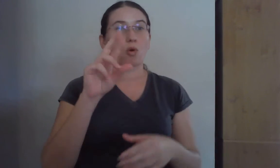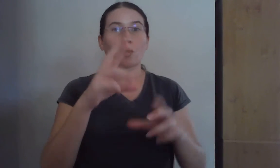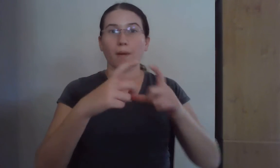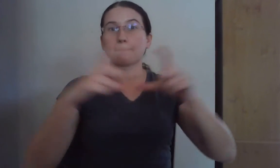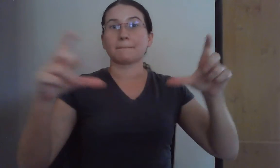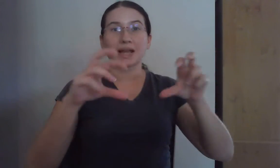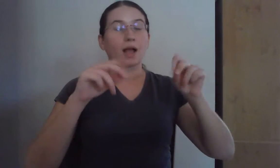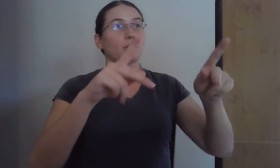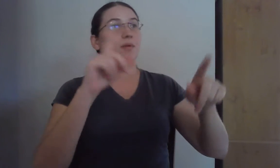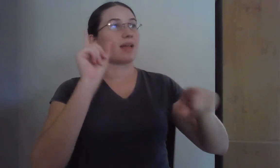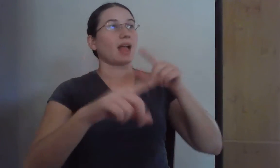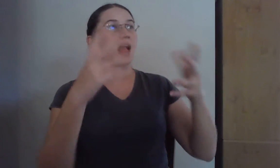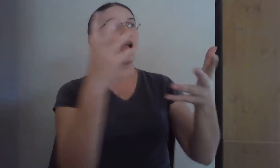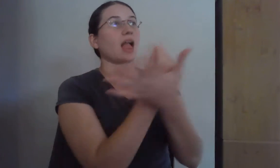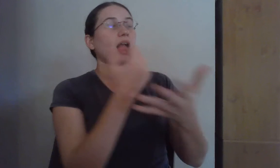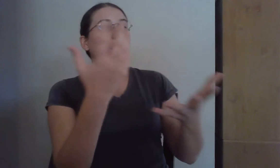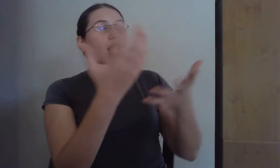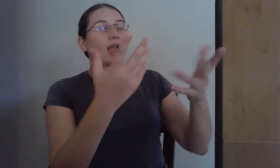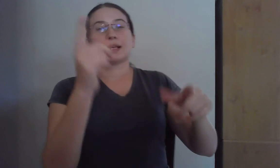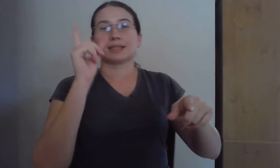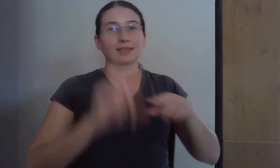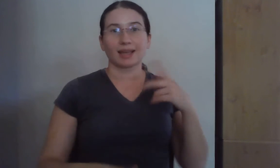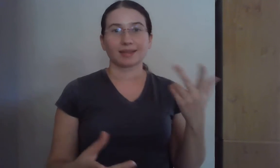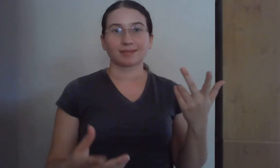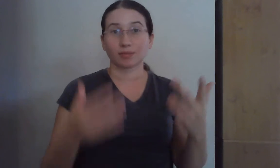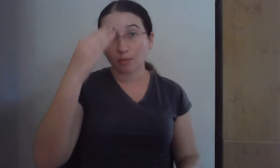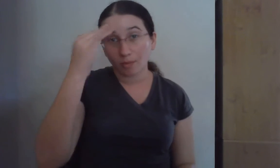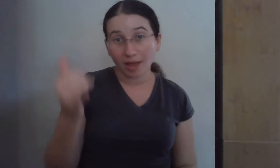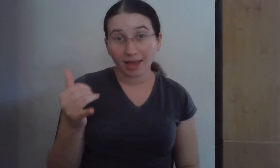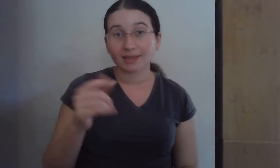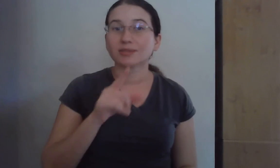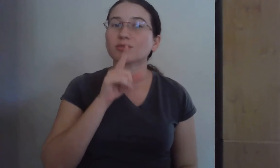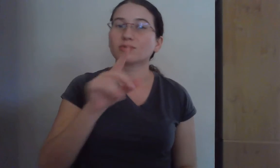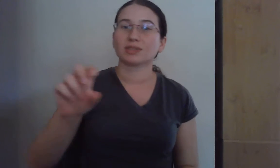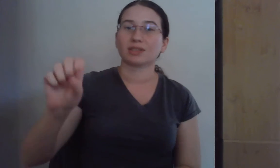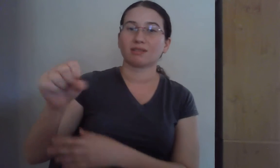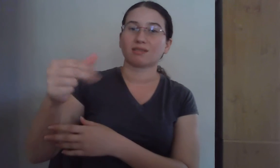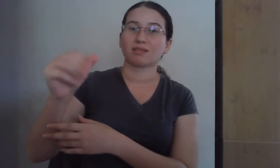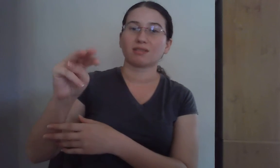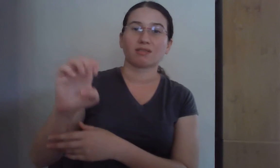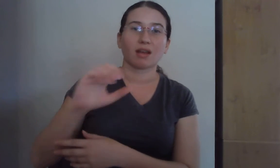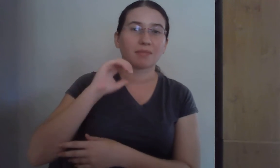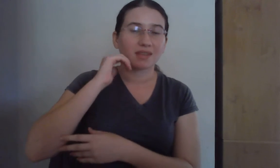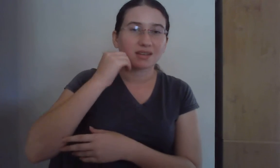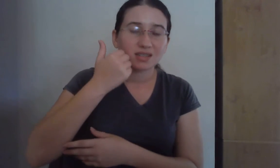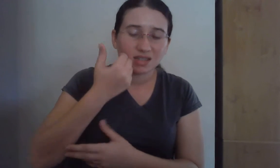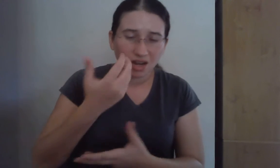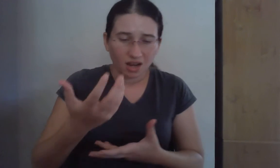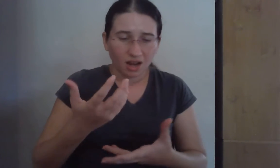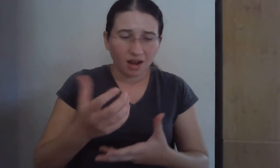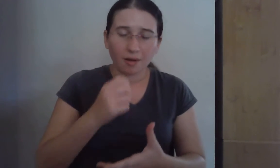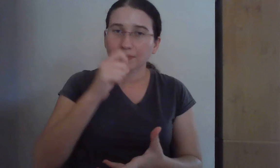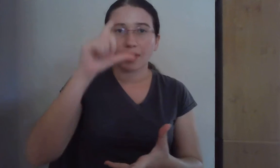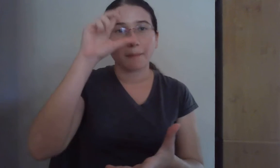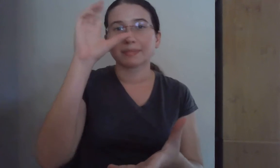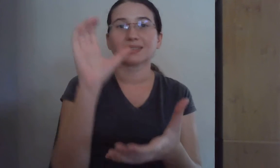in front of us. It's the shame we carry, the shame of not believing we deserve